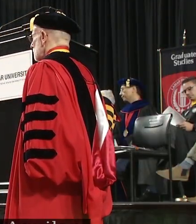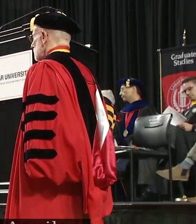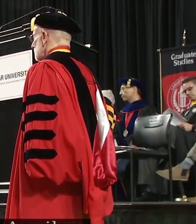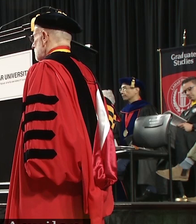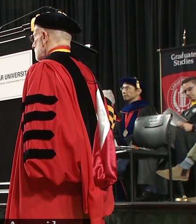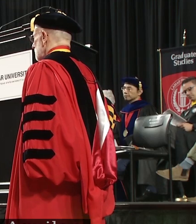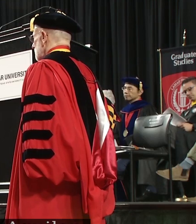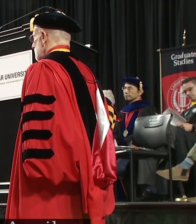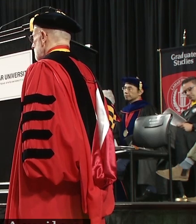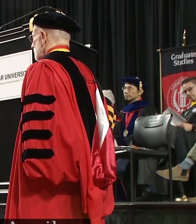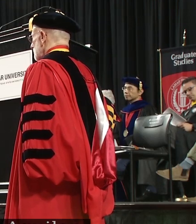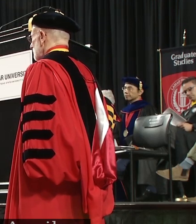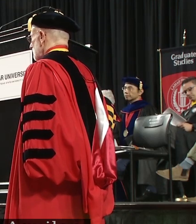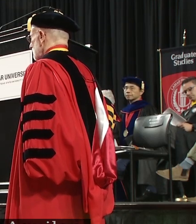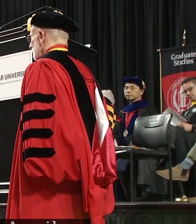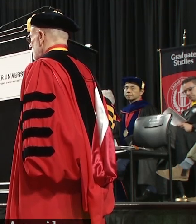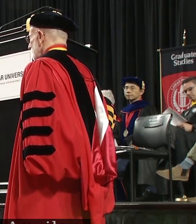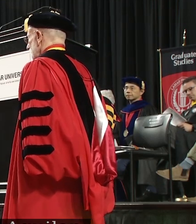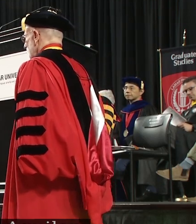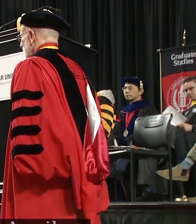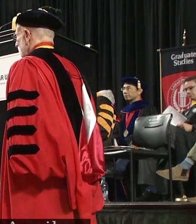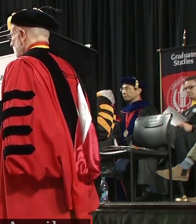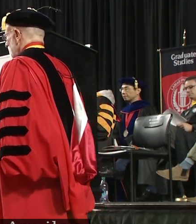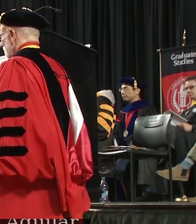Say T. Warren.